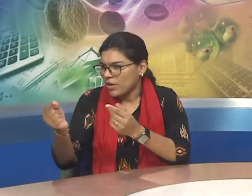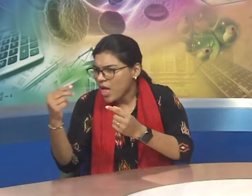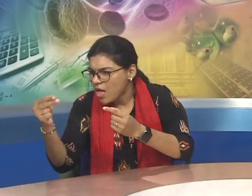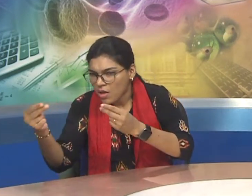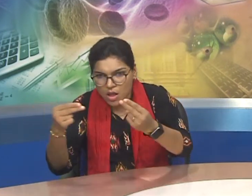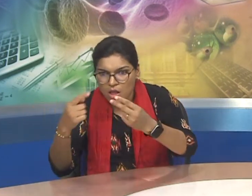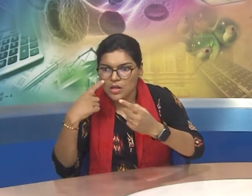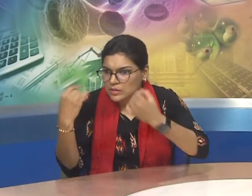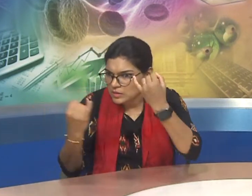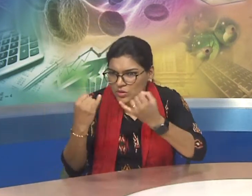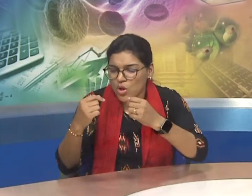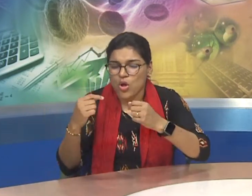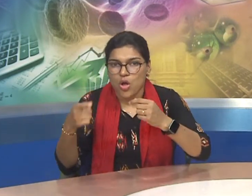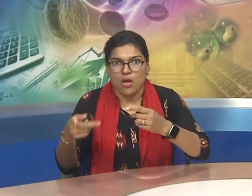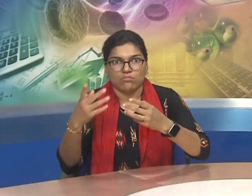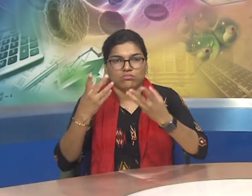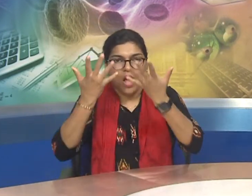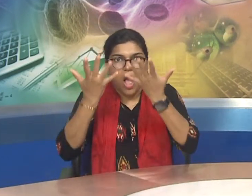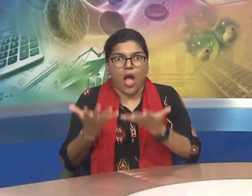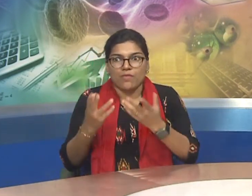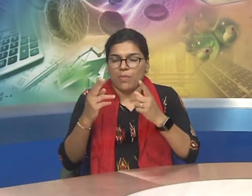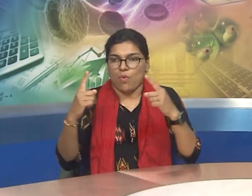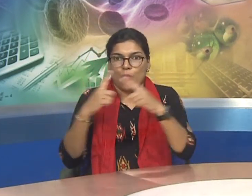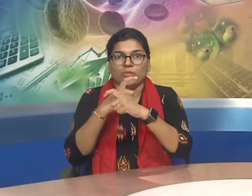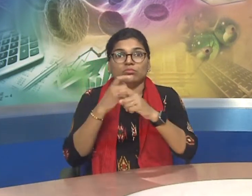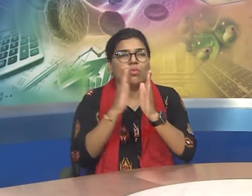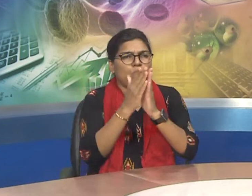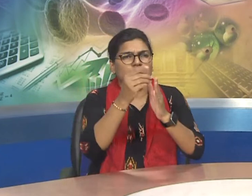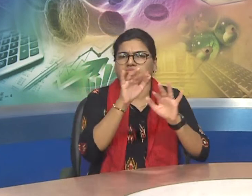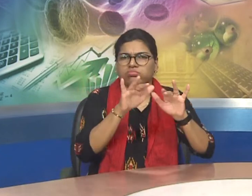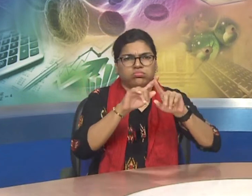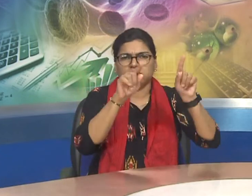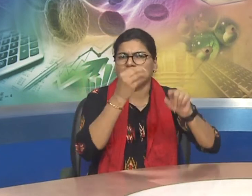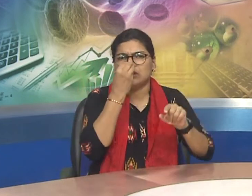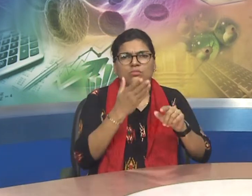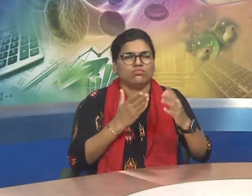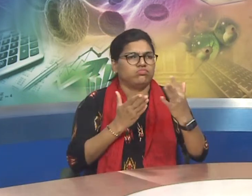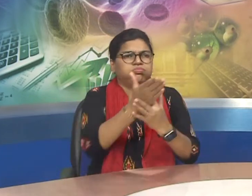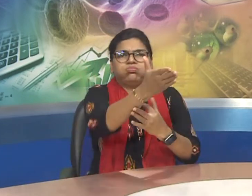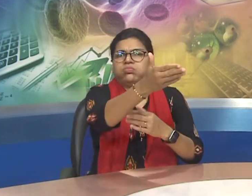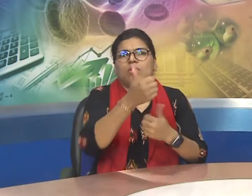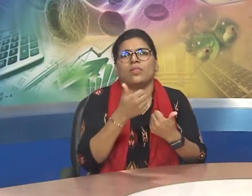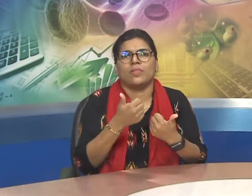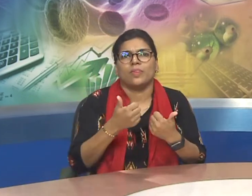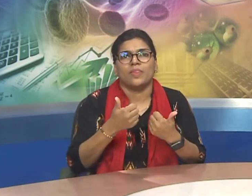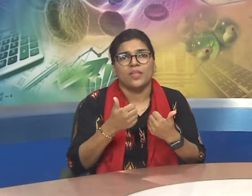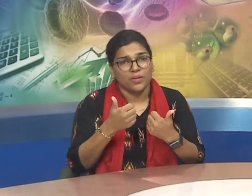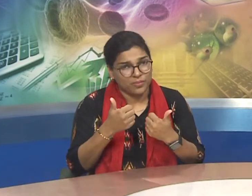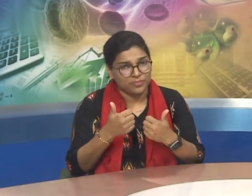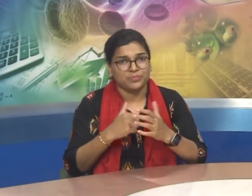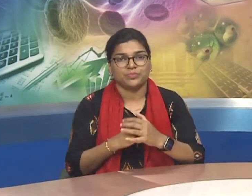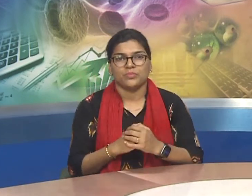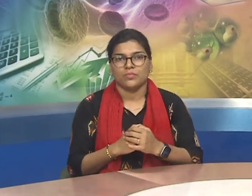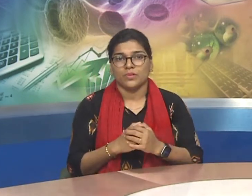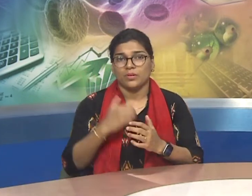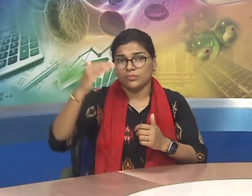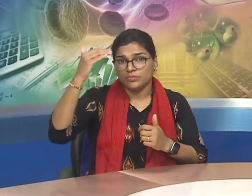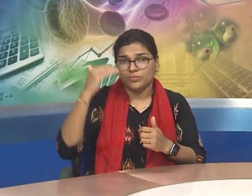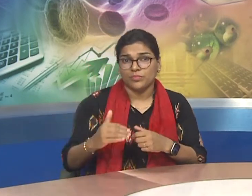data explosion, the information is also of different types, and which makes it